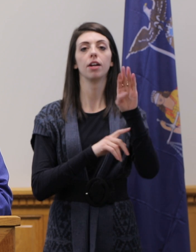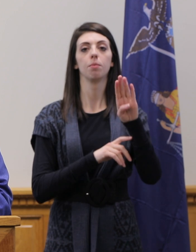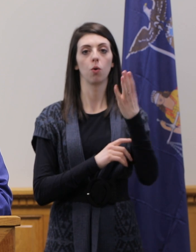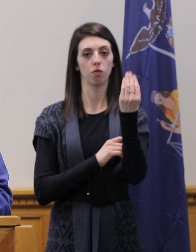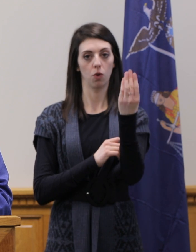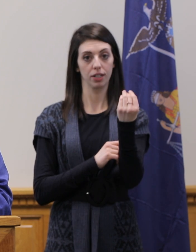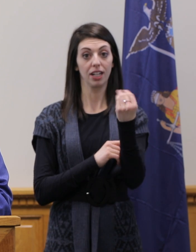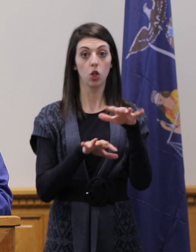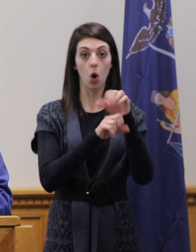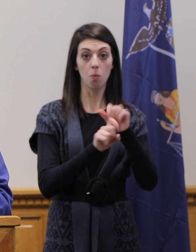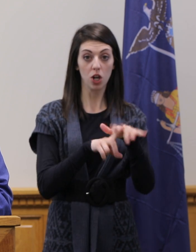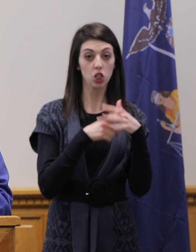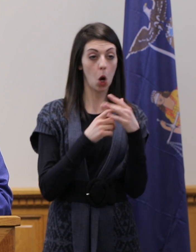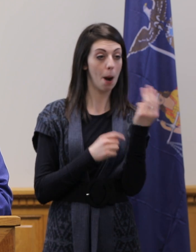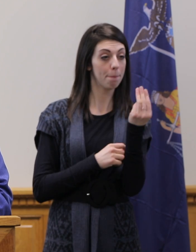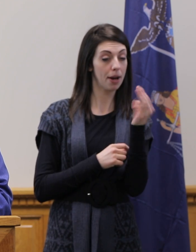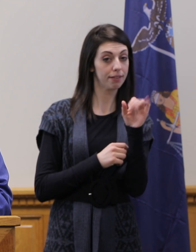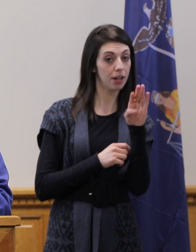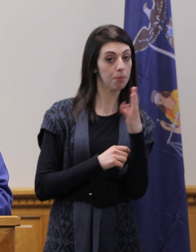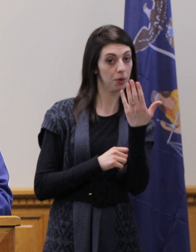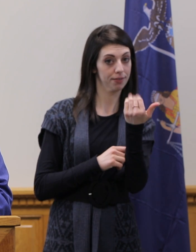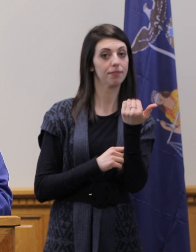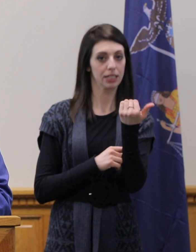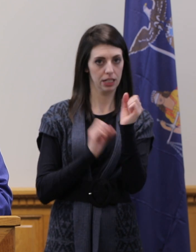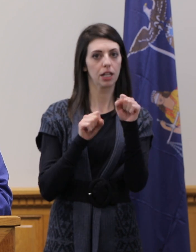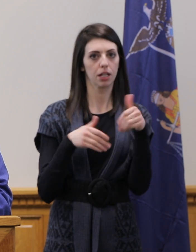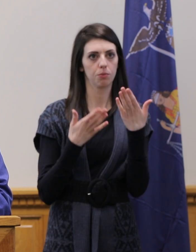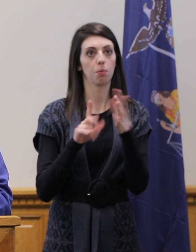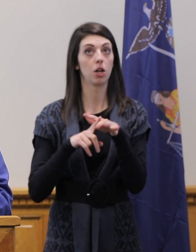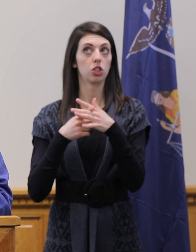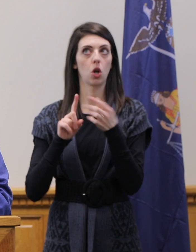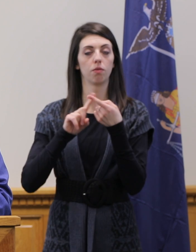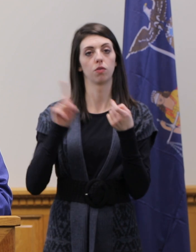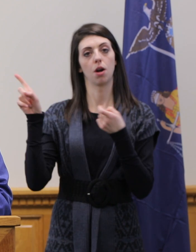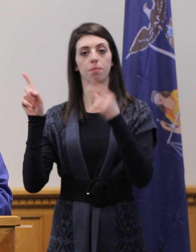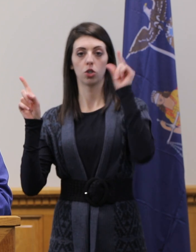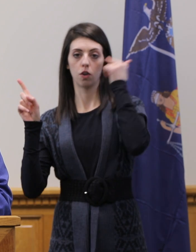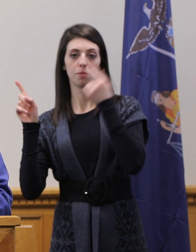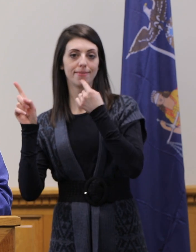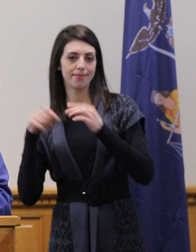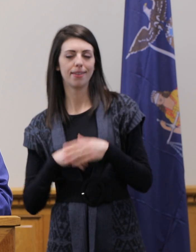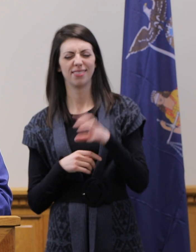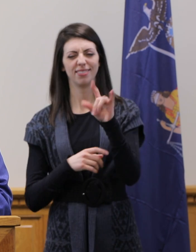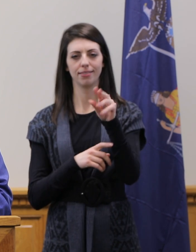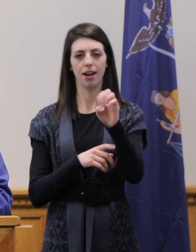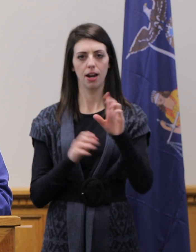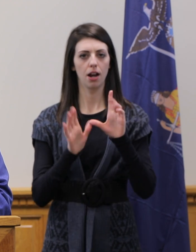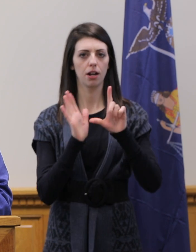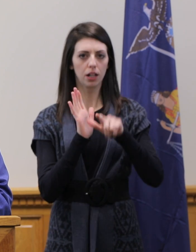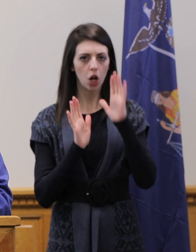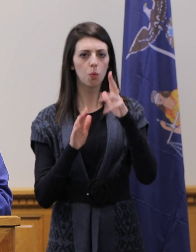appointments beginning as early as Monday, February 15th, according to the governor. Diane will provide some more information